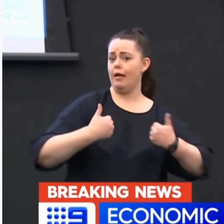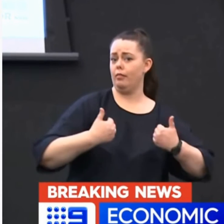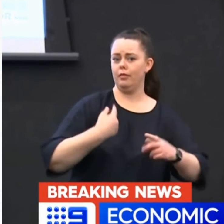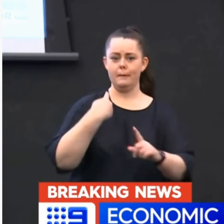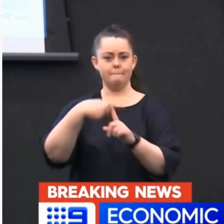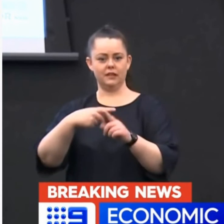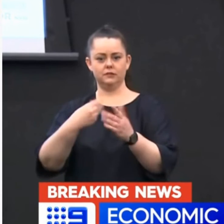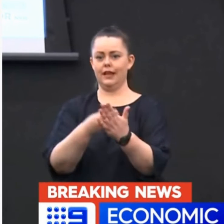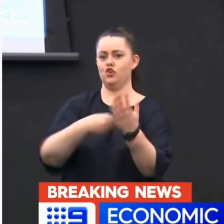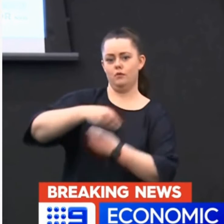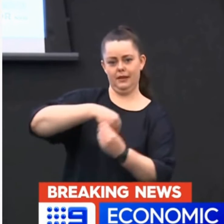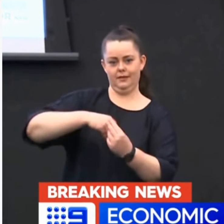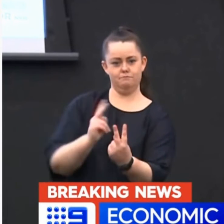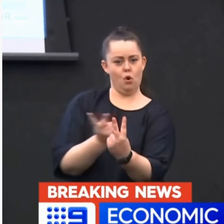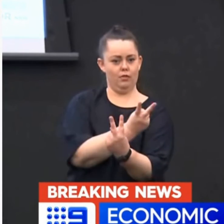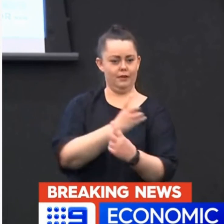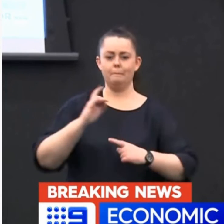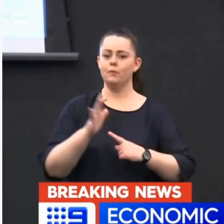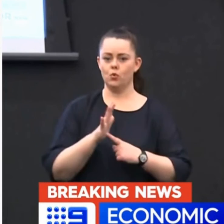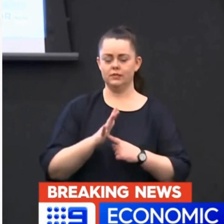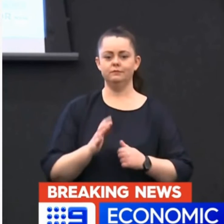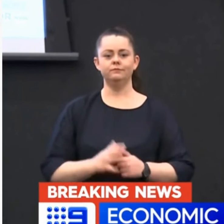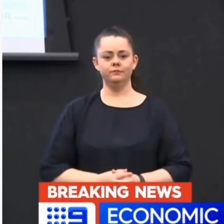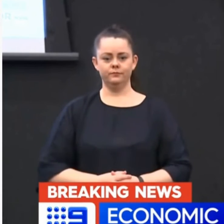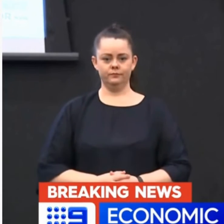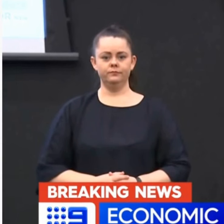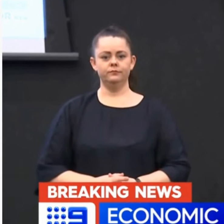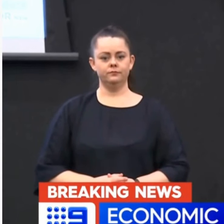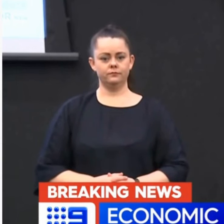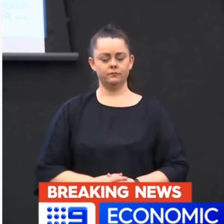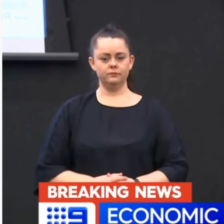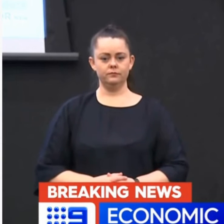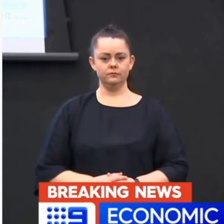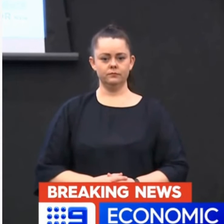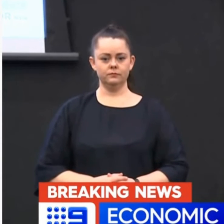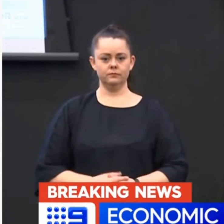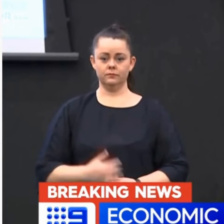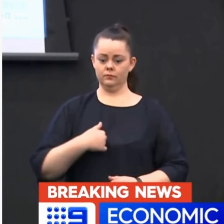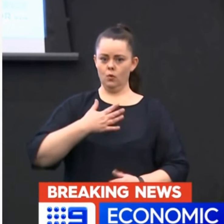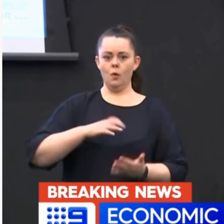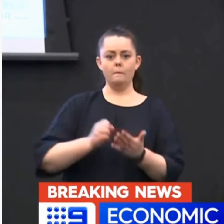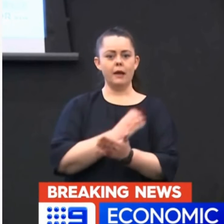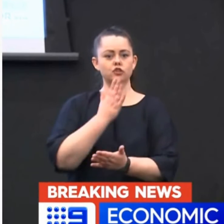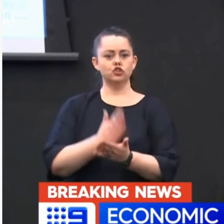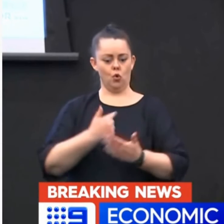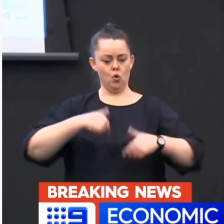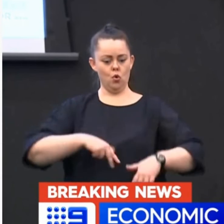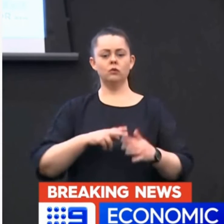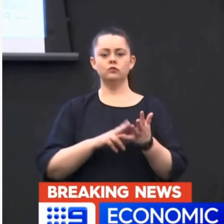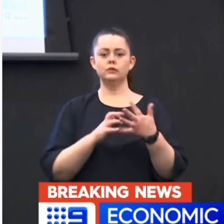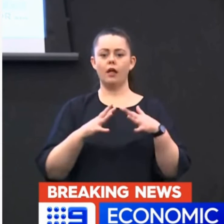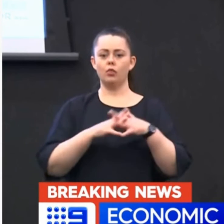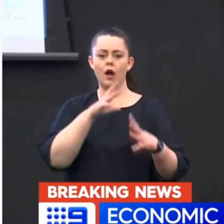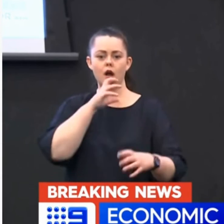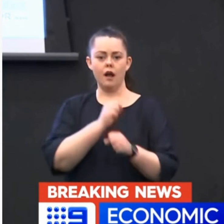into that. We're doing things like having our stock guarantee that will ensure that the government stands behind businesses purchasing